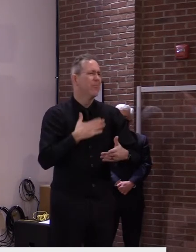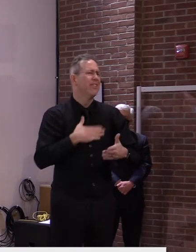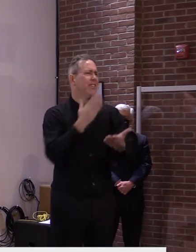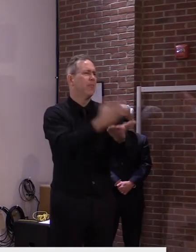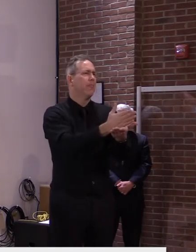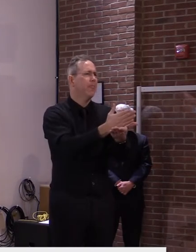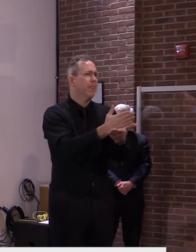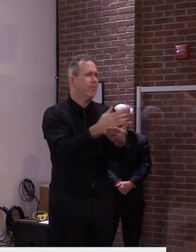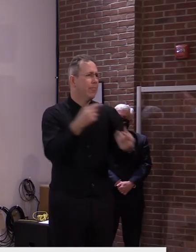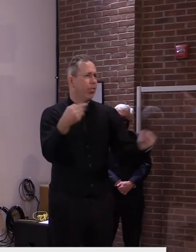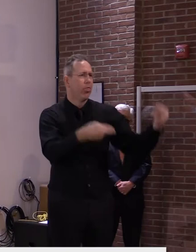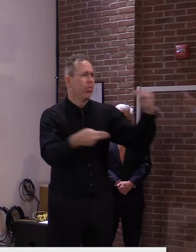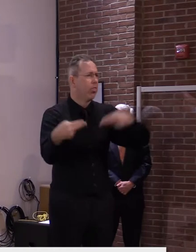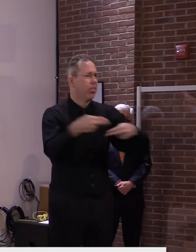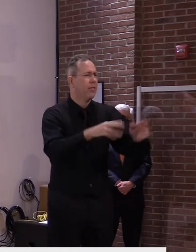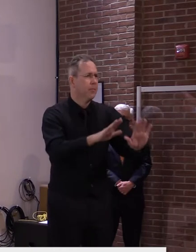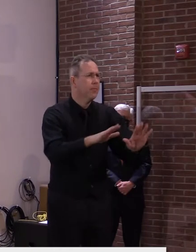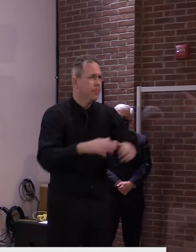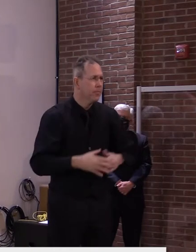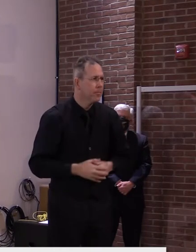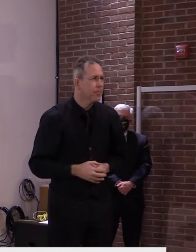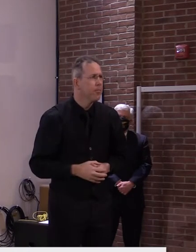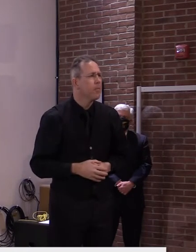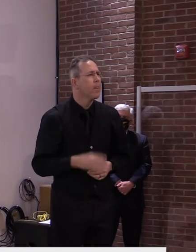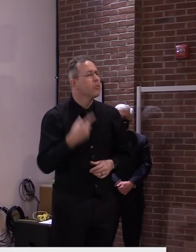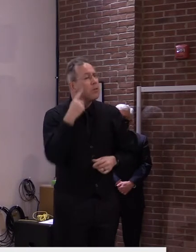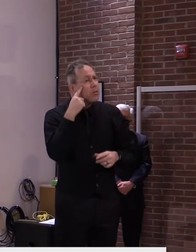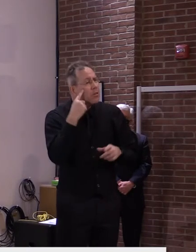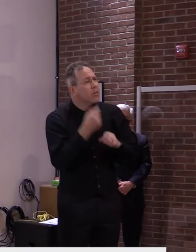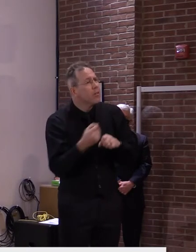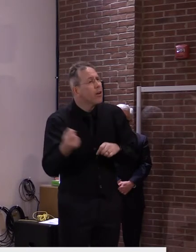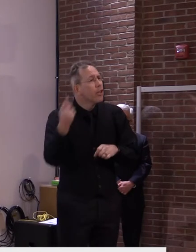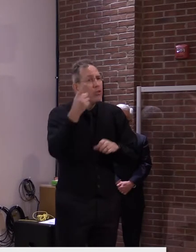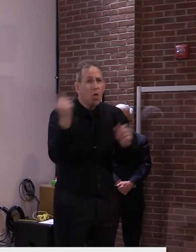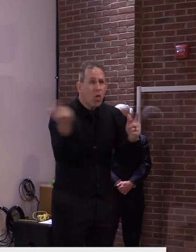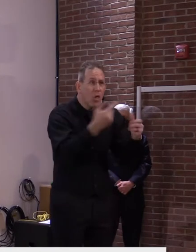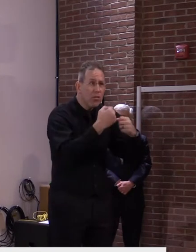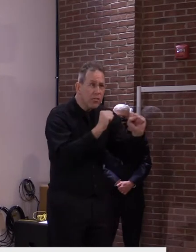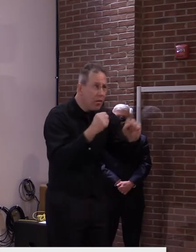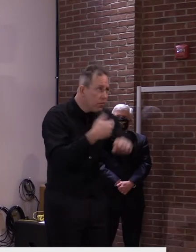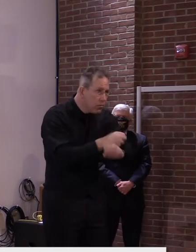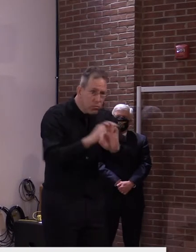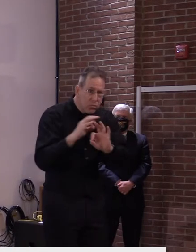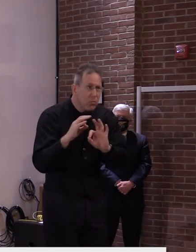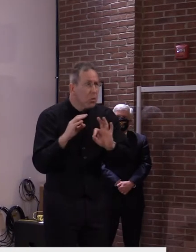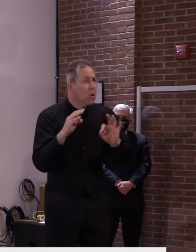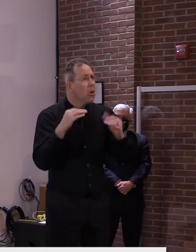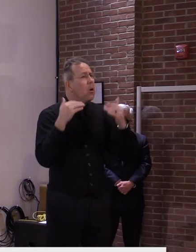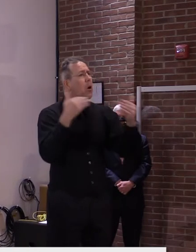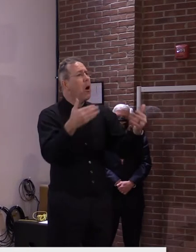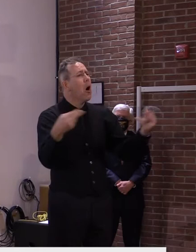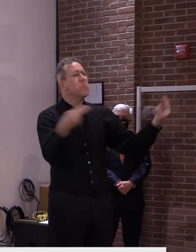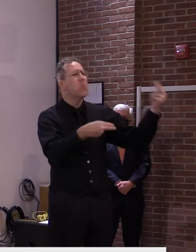and wait until next year or another opportunity when we get through this, when the times are much safer.